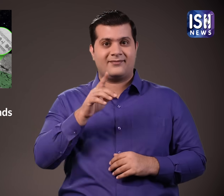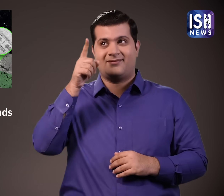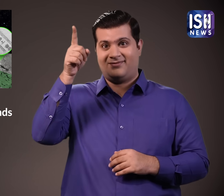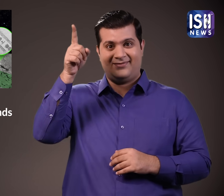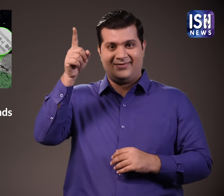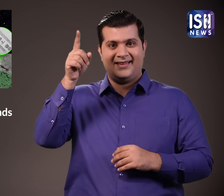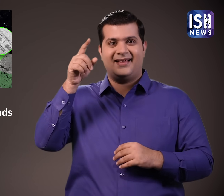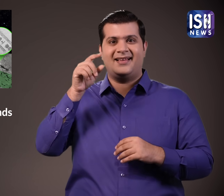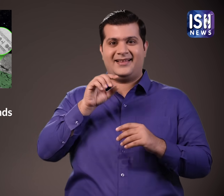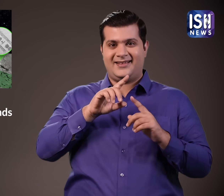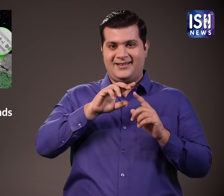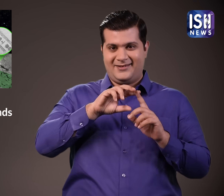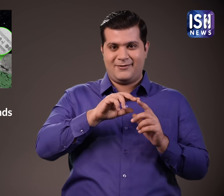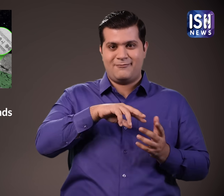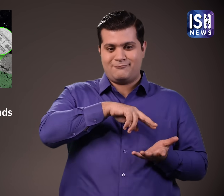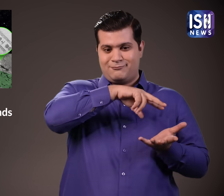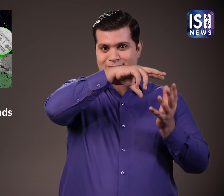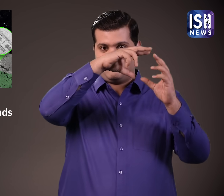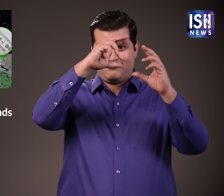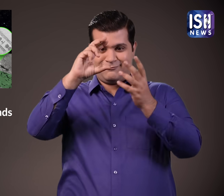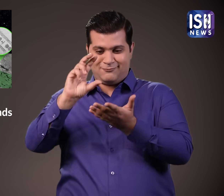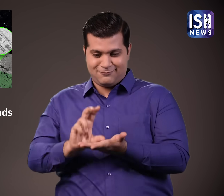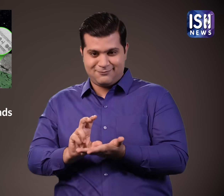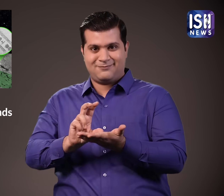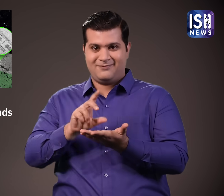Upon Chandrayaan 3's soft landing, people were jubilant.